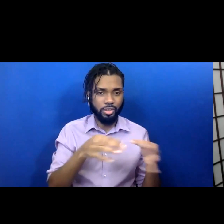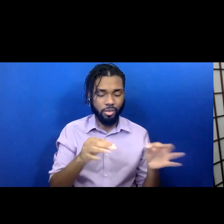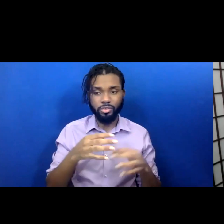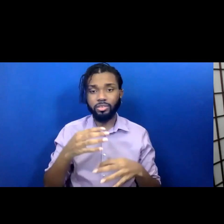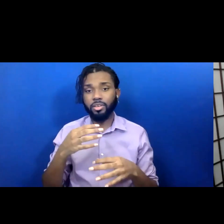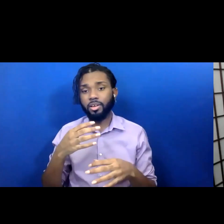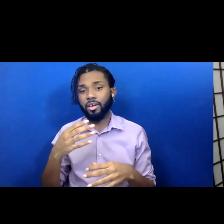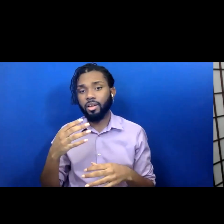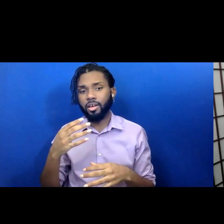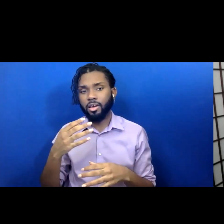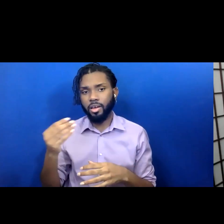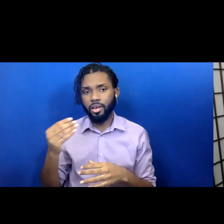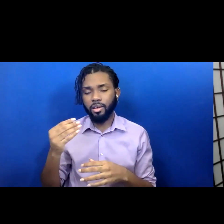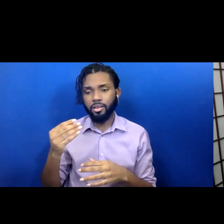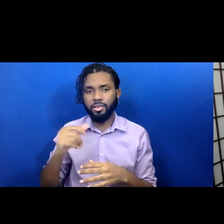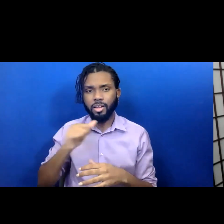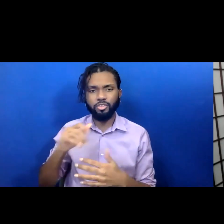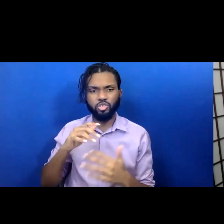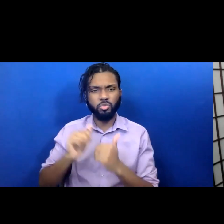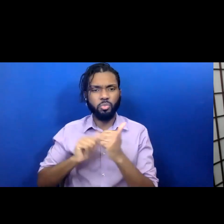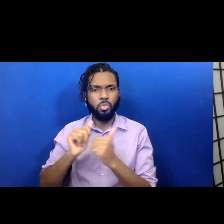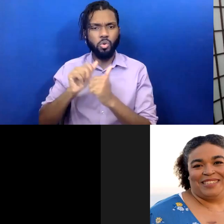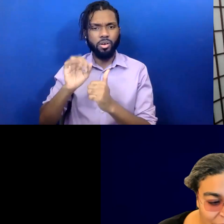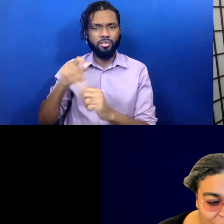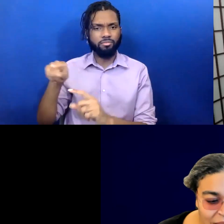Indigenous peoples who claim those languages. That's what I would add.